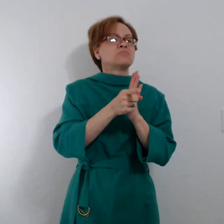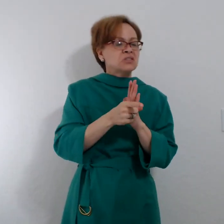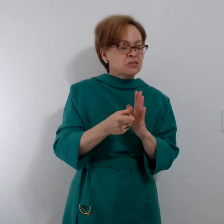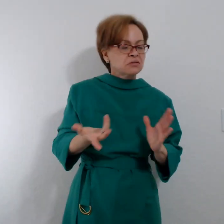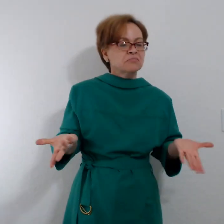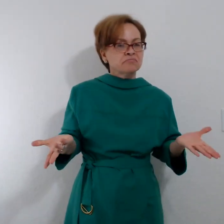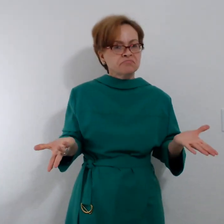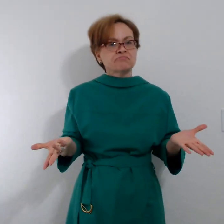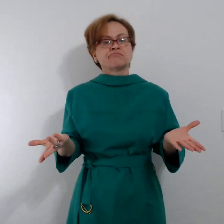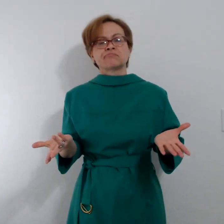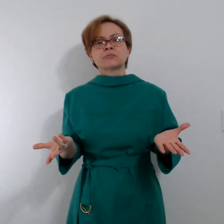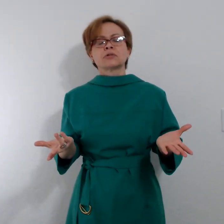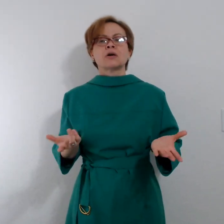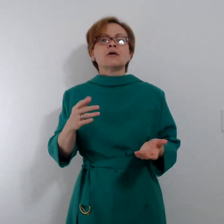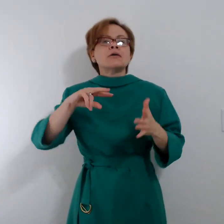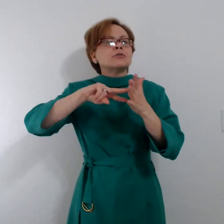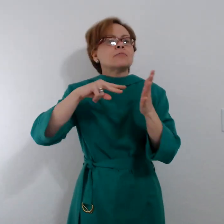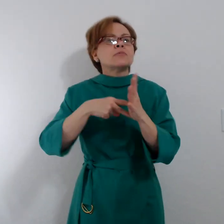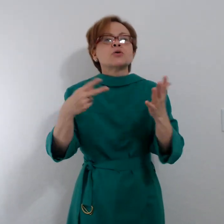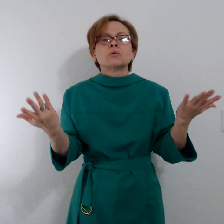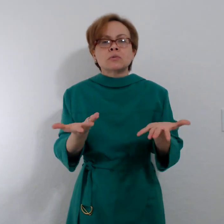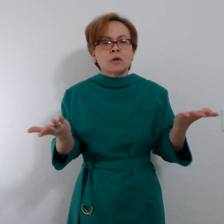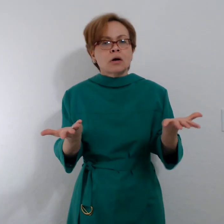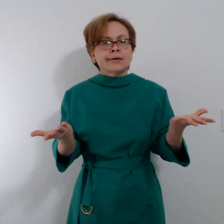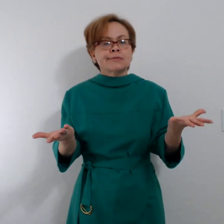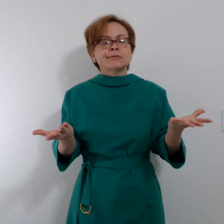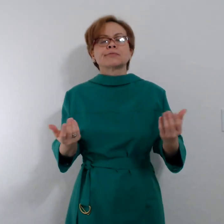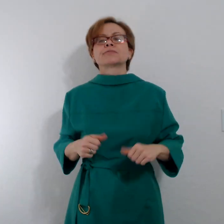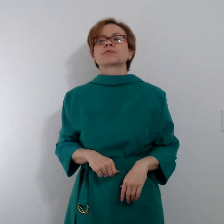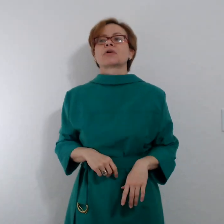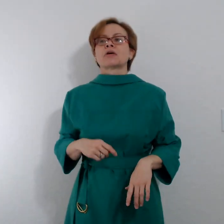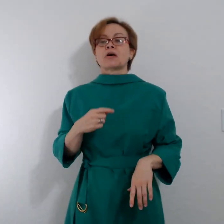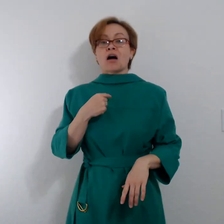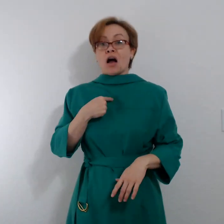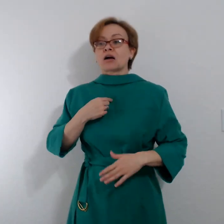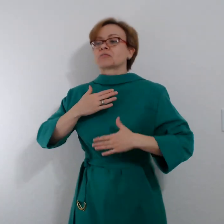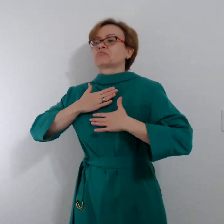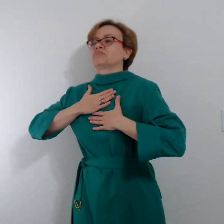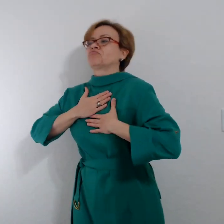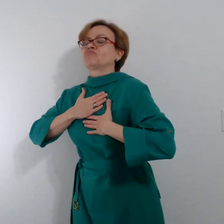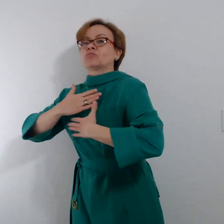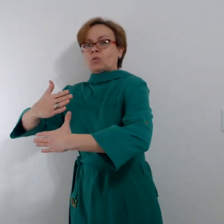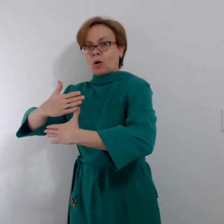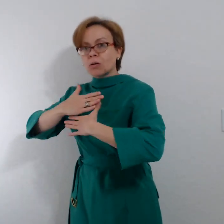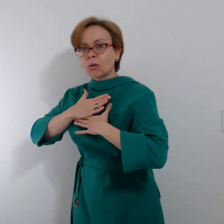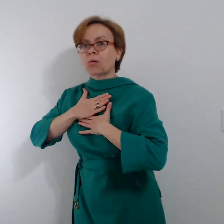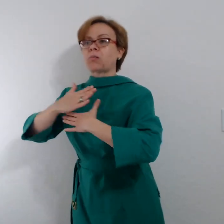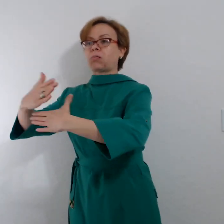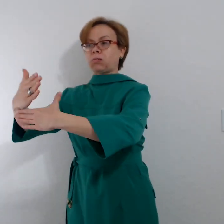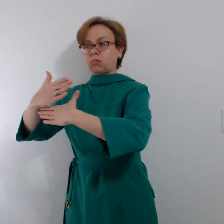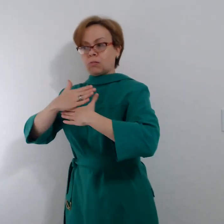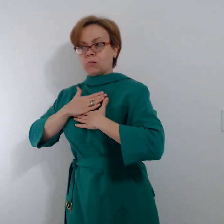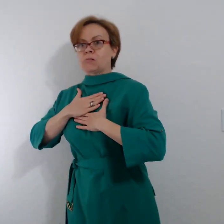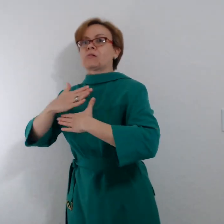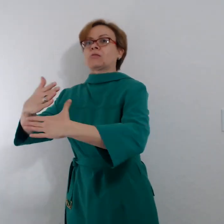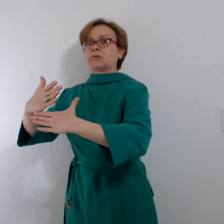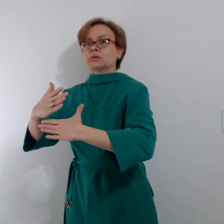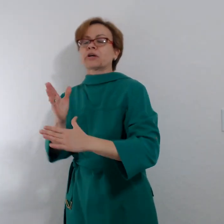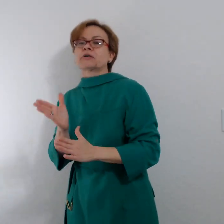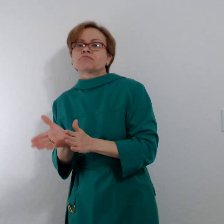would purge, I'd breathe really hard for a minute, and then I would hold immediately after for 5.5 minutes.